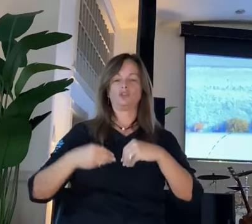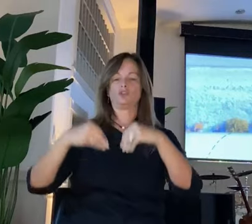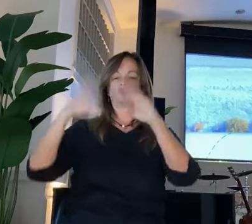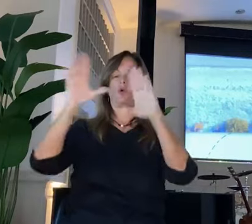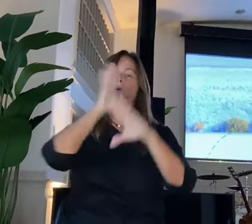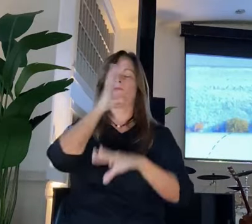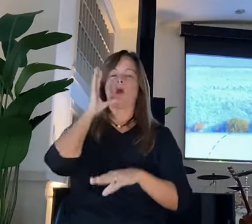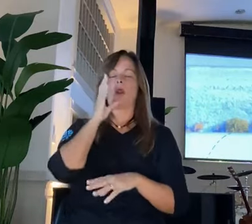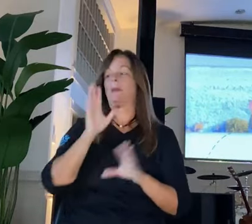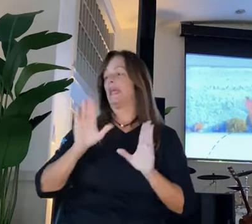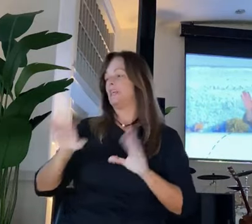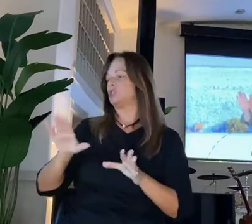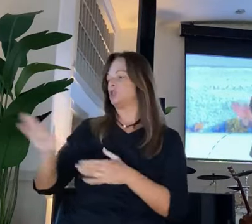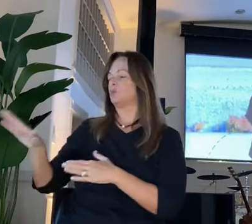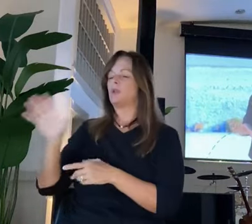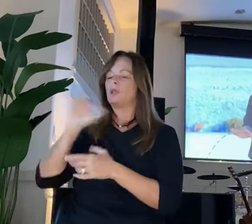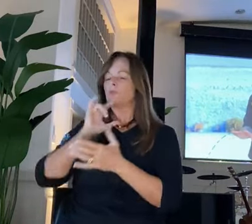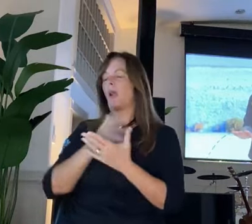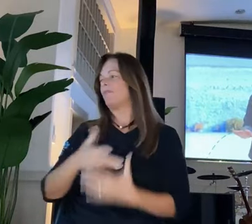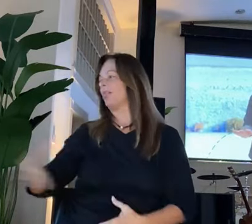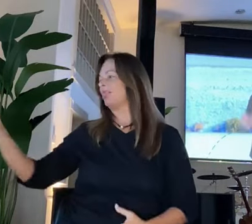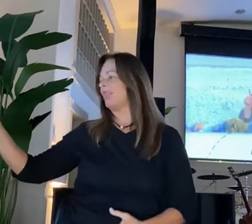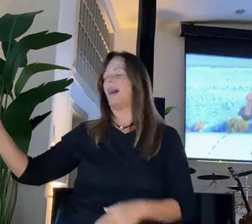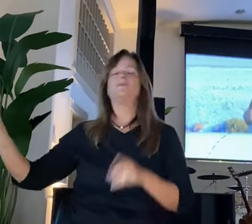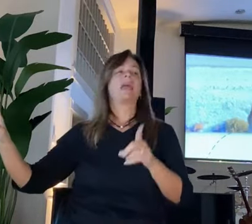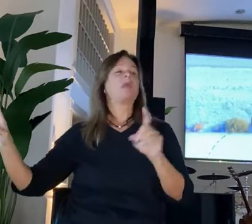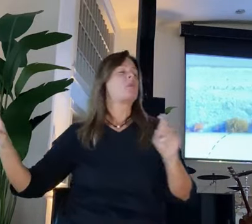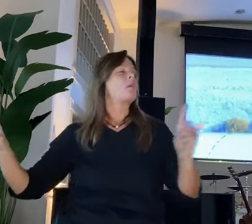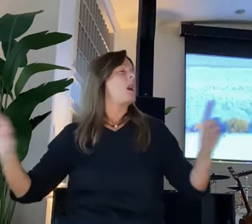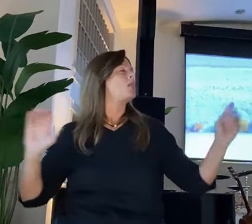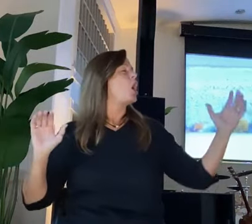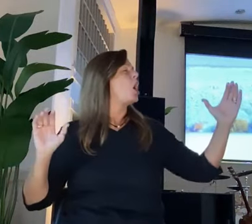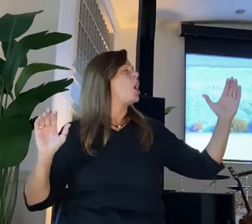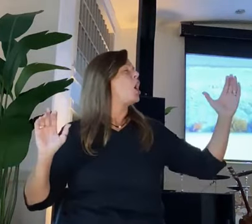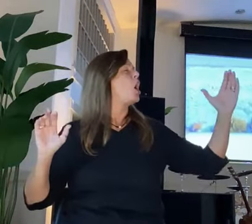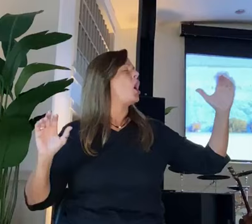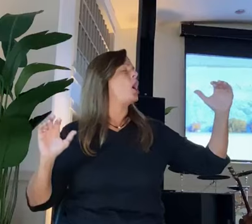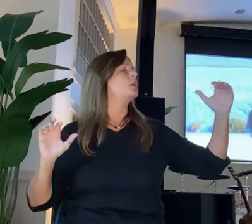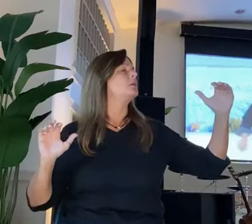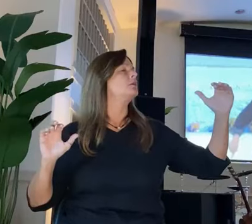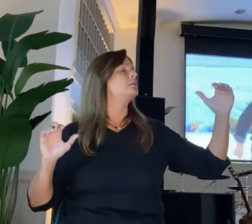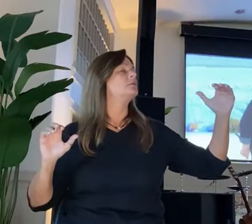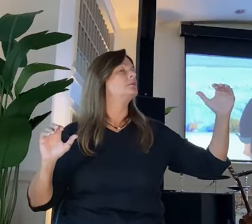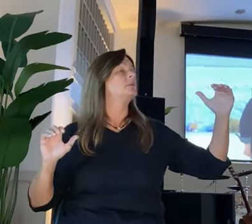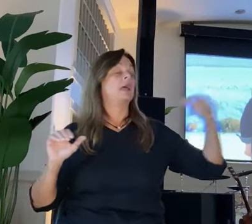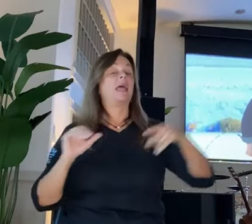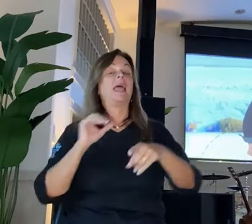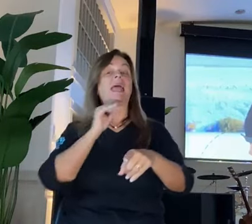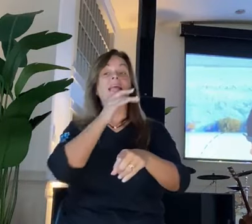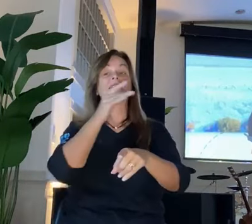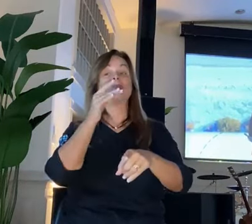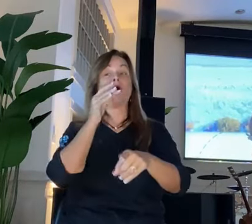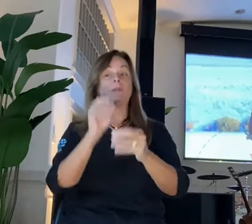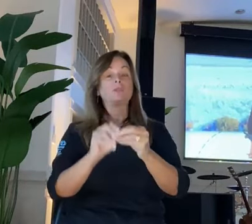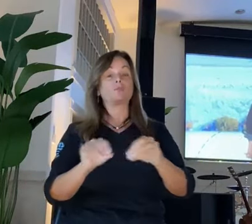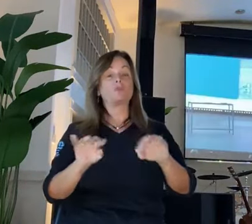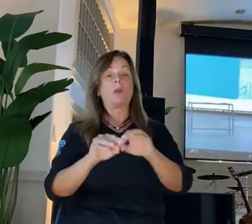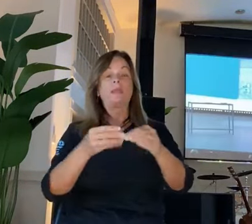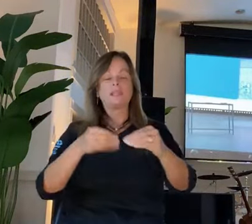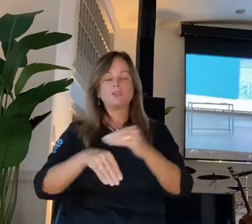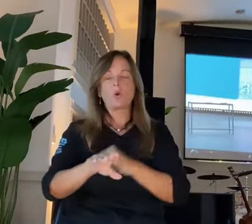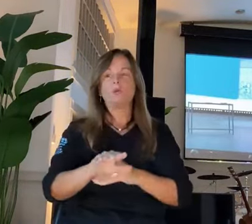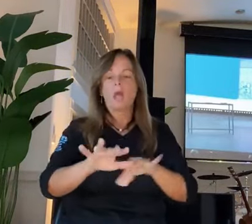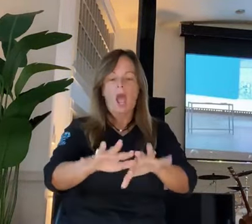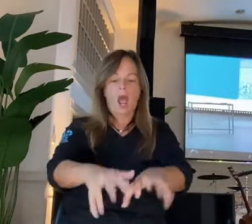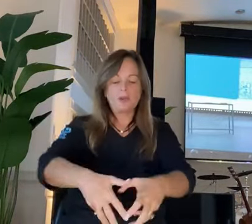not find anything, end up dying penniless and alone. While the man who had bought Ali Afa's farm actually